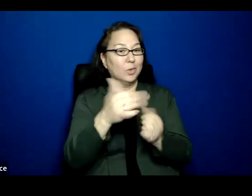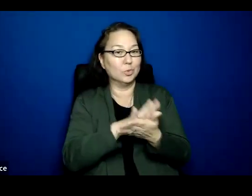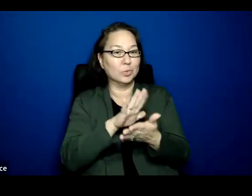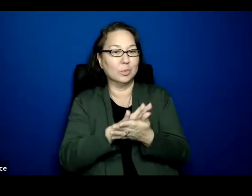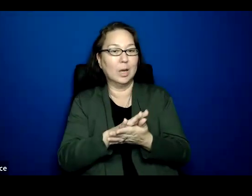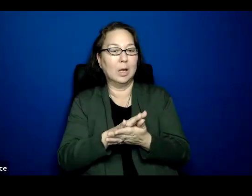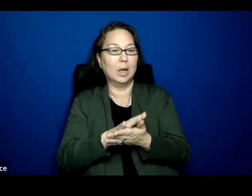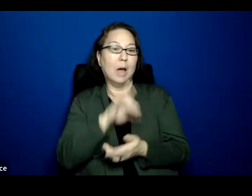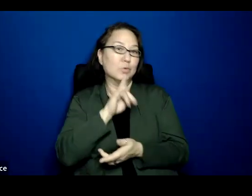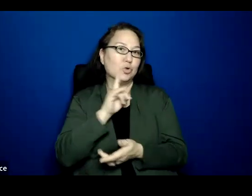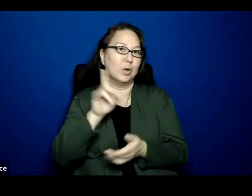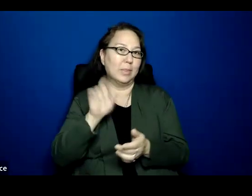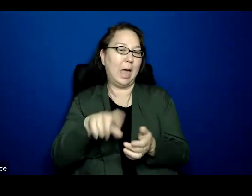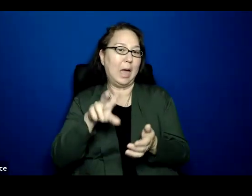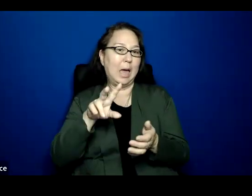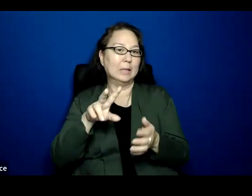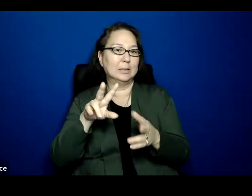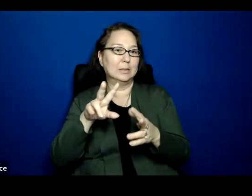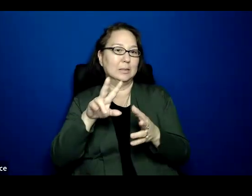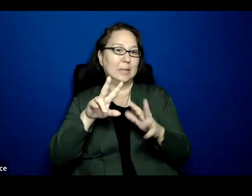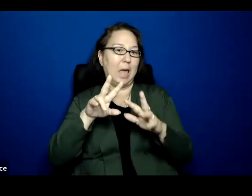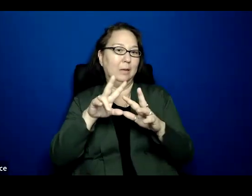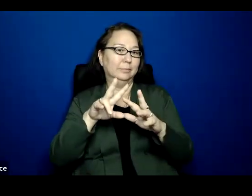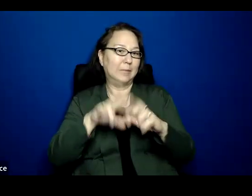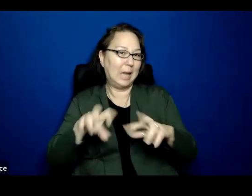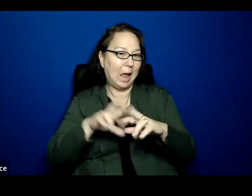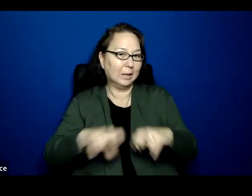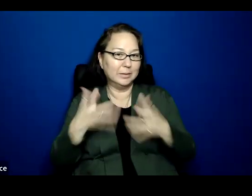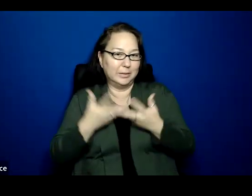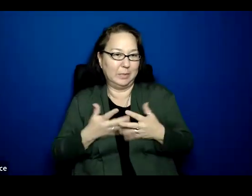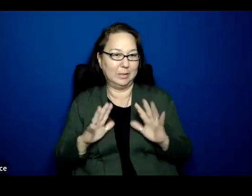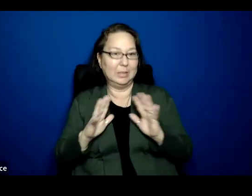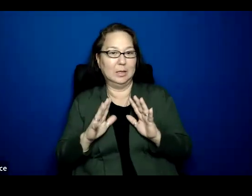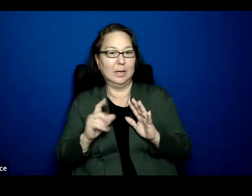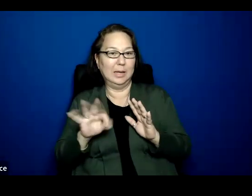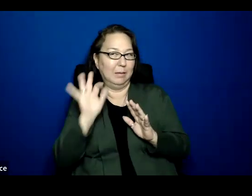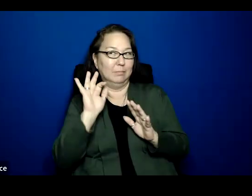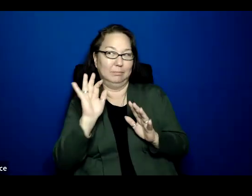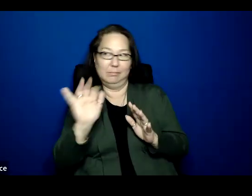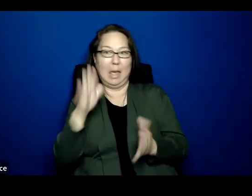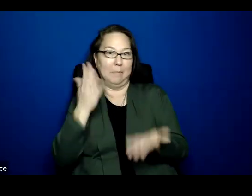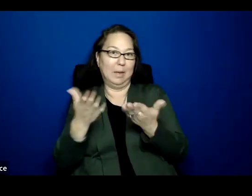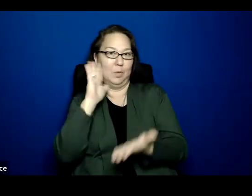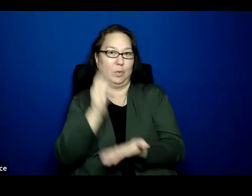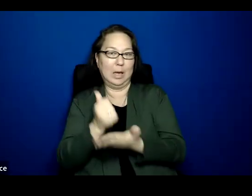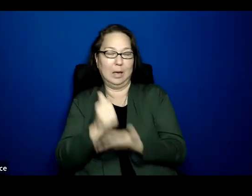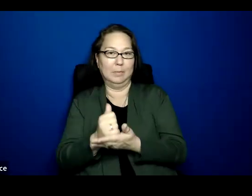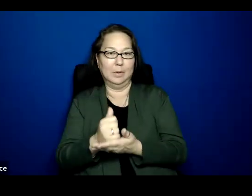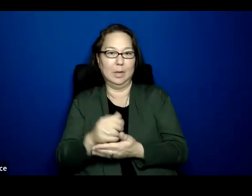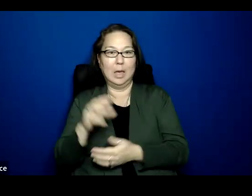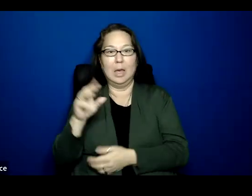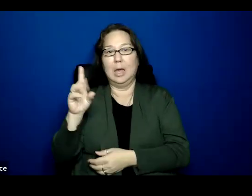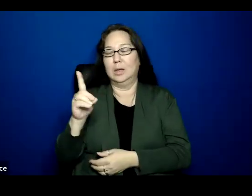the community to know what is possible. Yeah. I would probably add on to that just